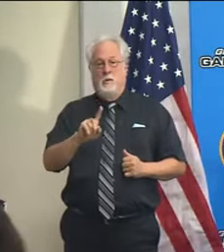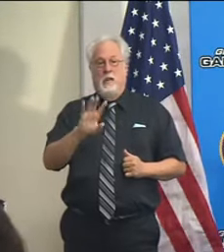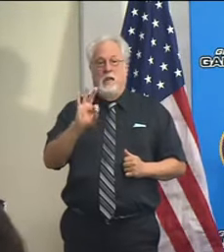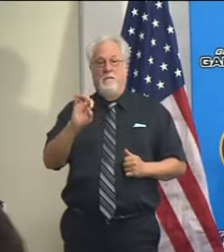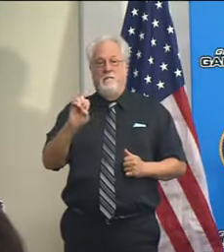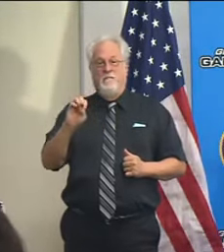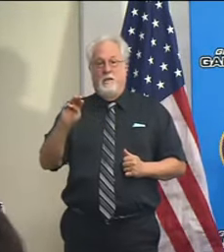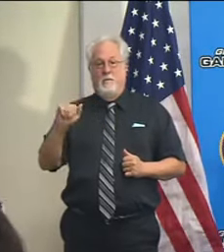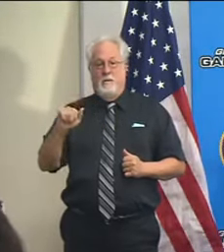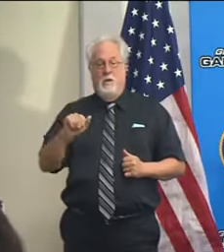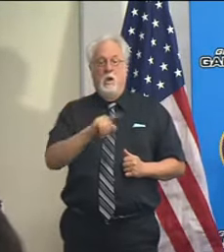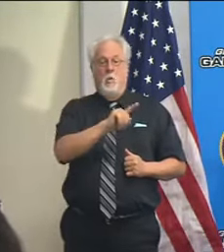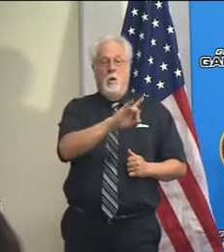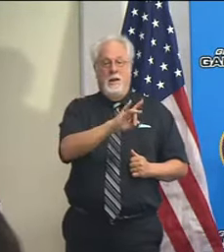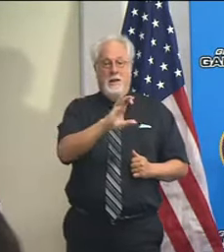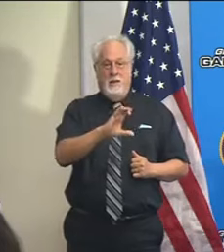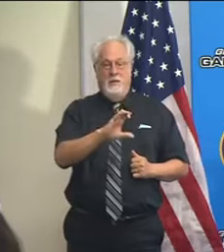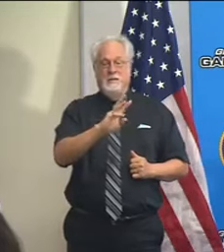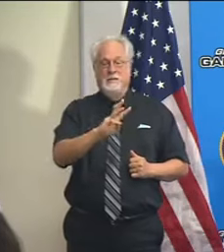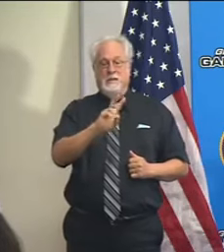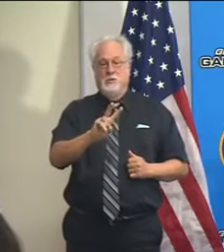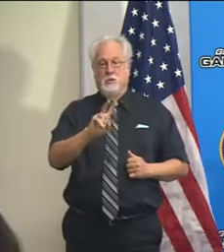1-800-621-FEMA. That's